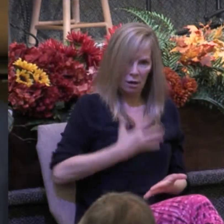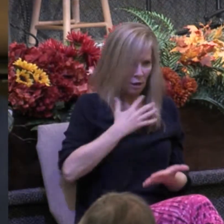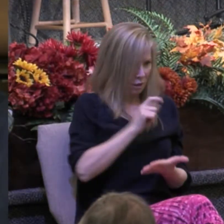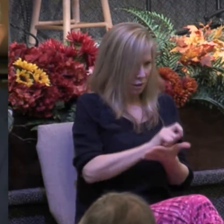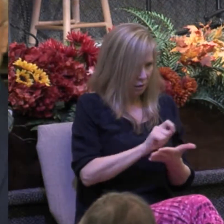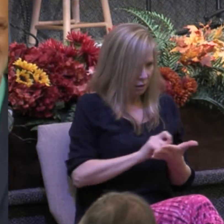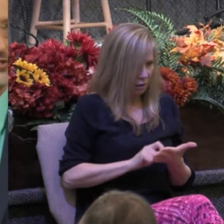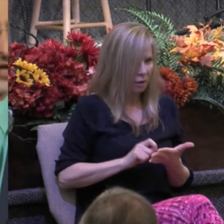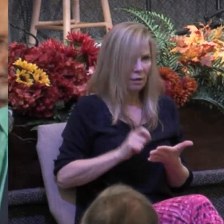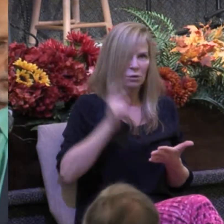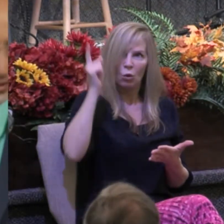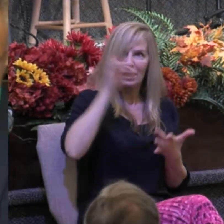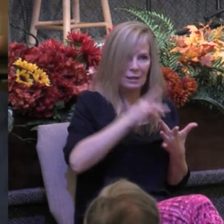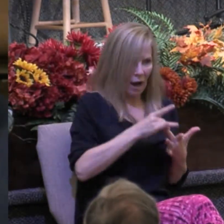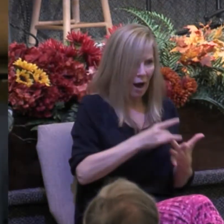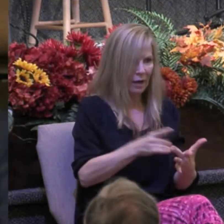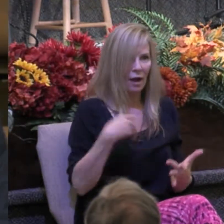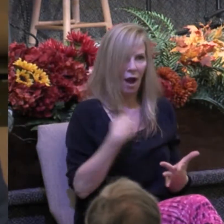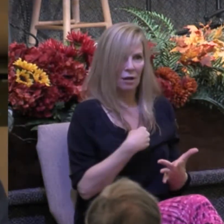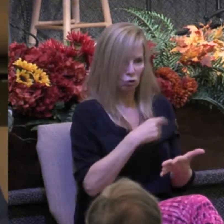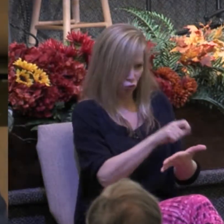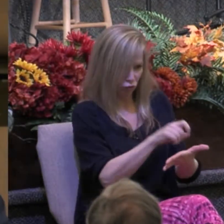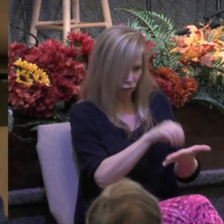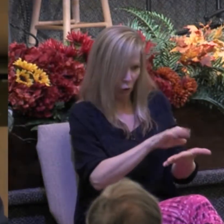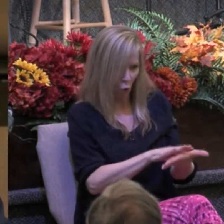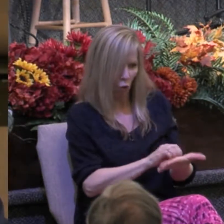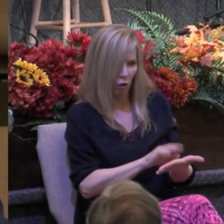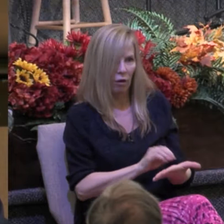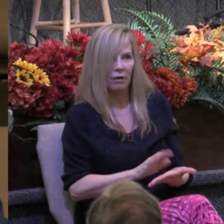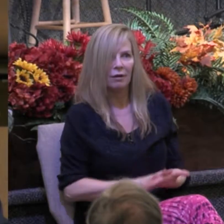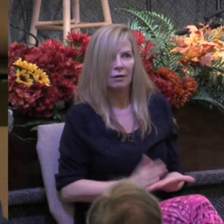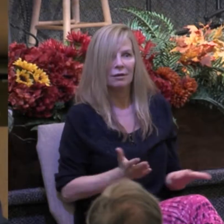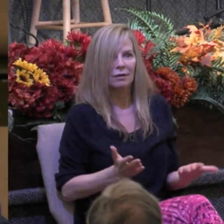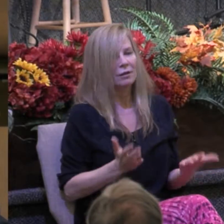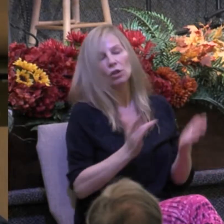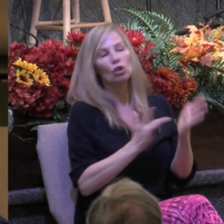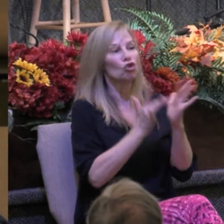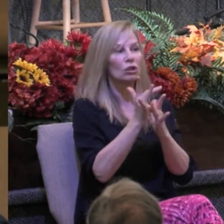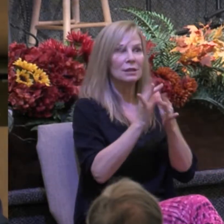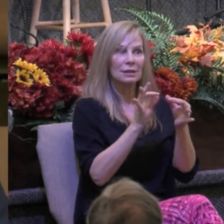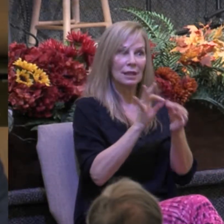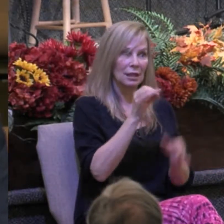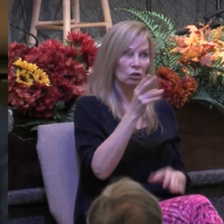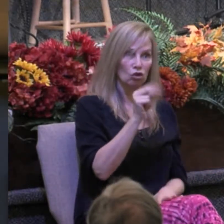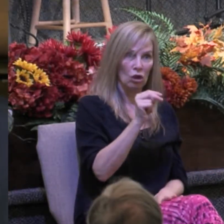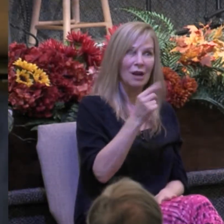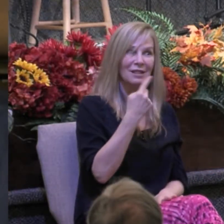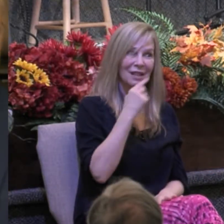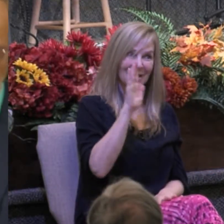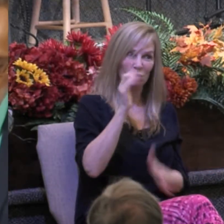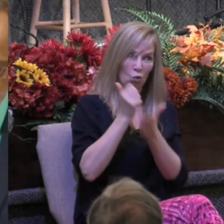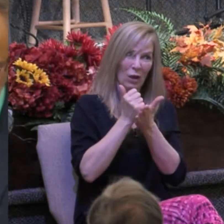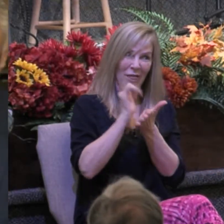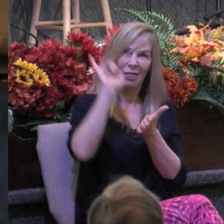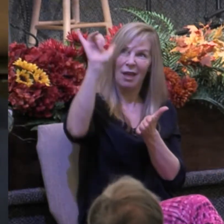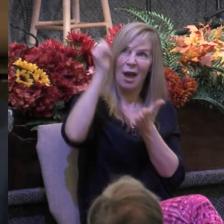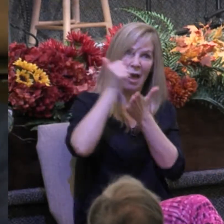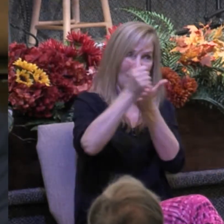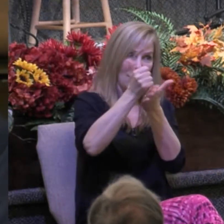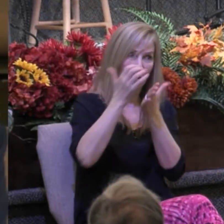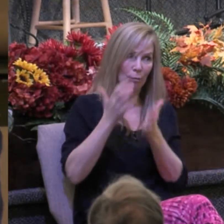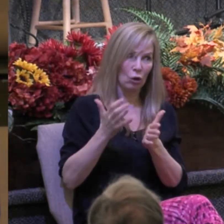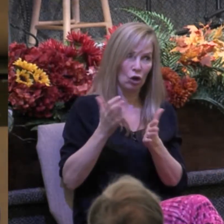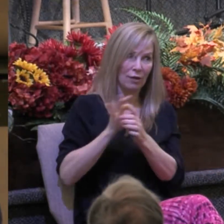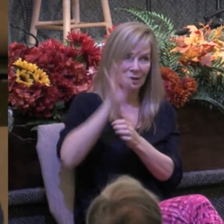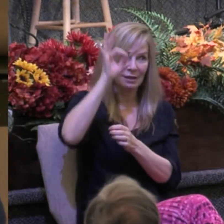the guidance of the Holy Spirit. Jesus said in John 14, 26, but the Helper, the Holy Spirit, whom the Father